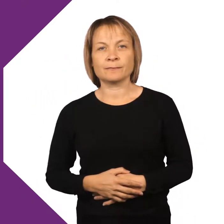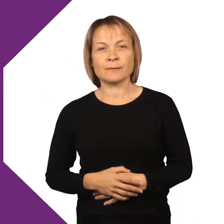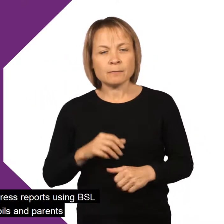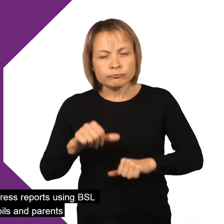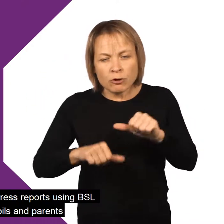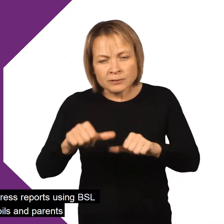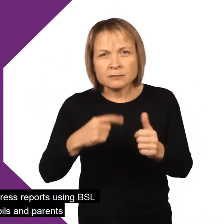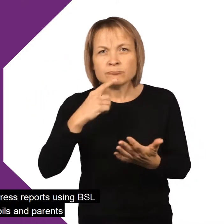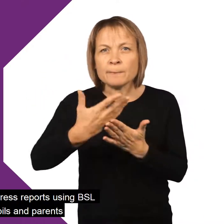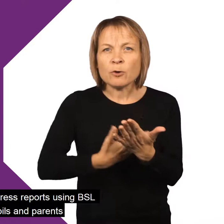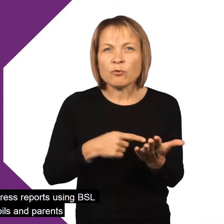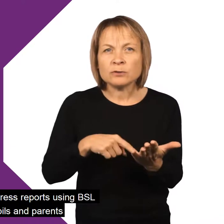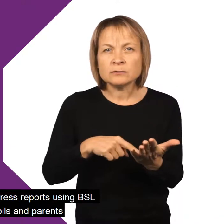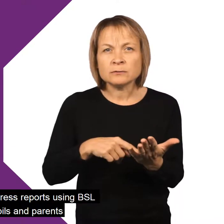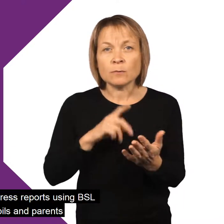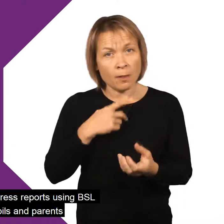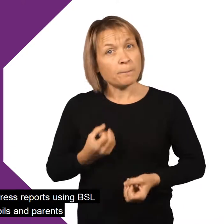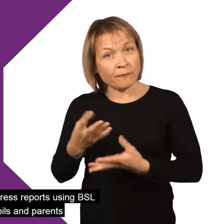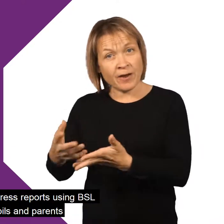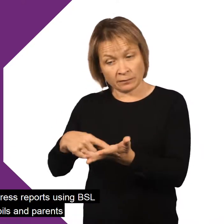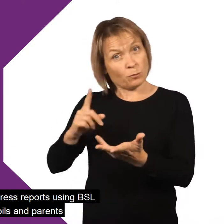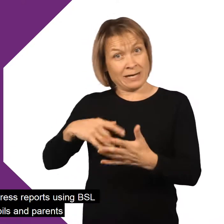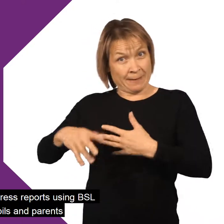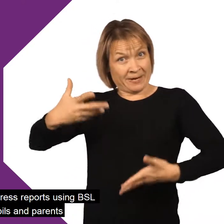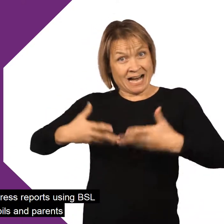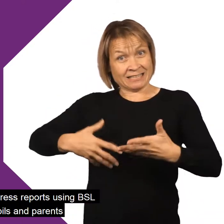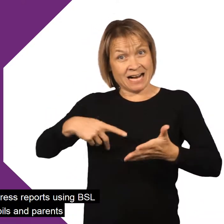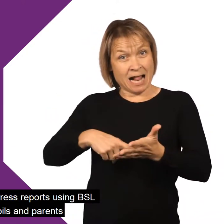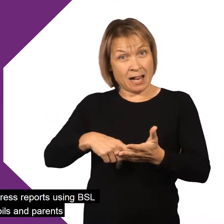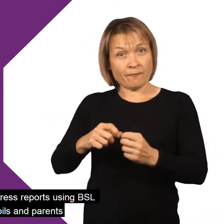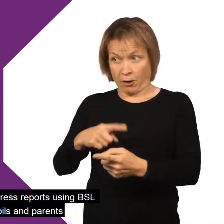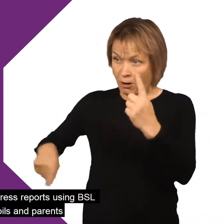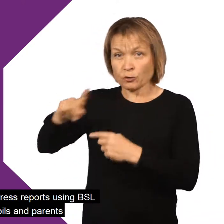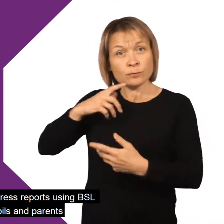Provide progress reports using BSL for those pupils and parents